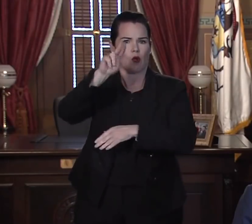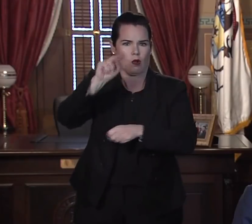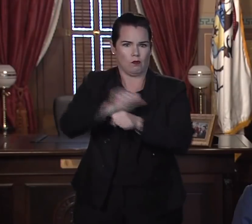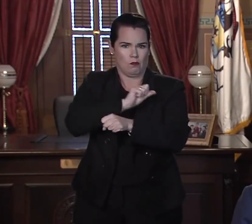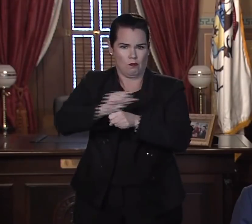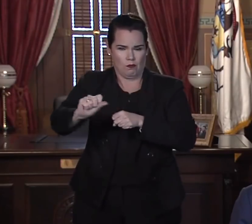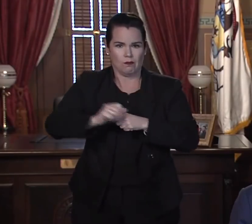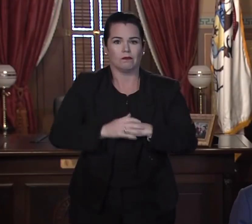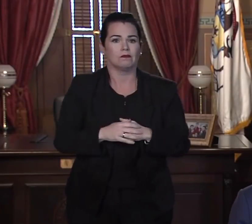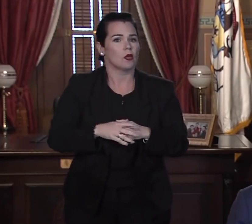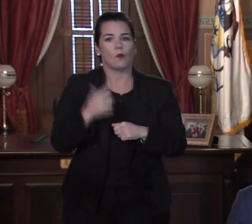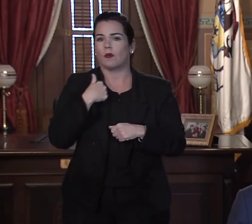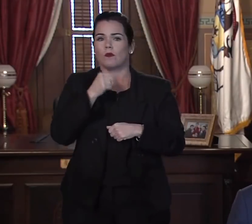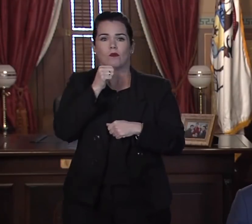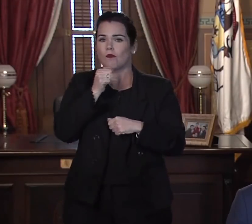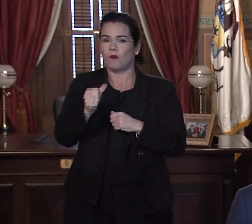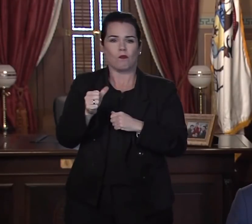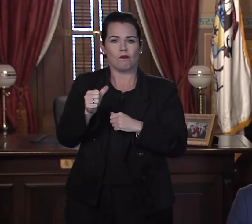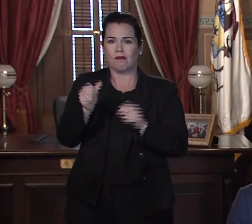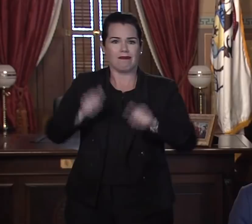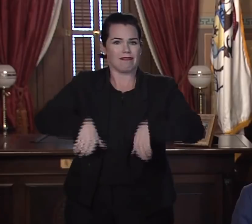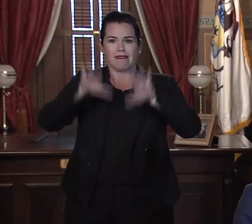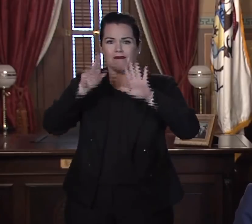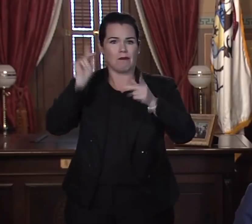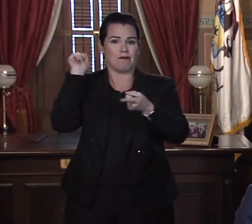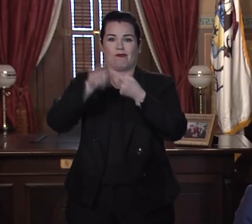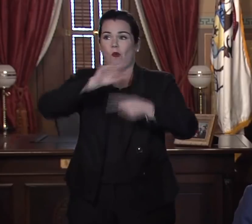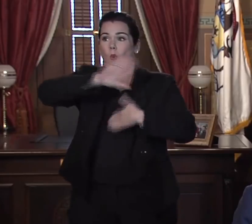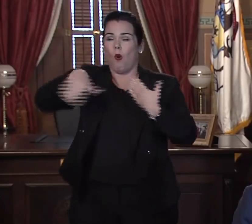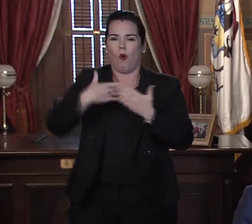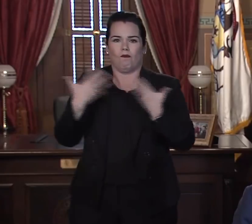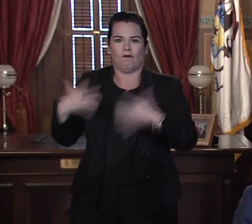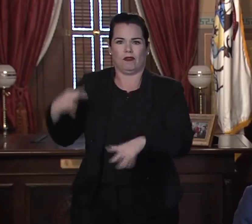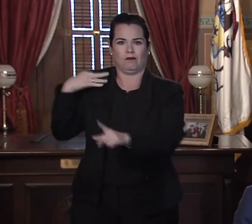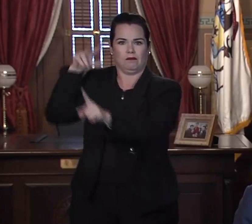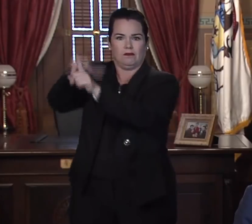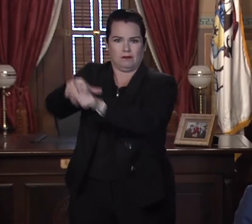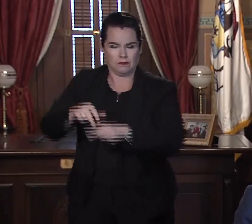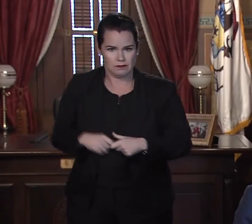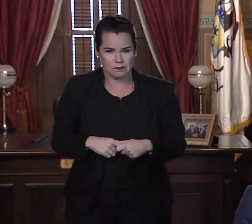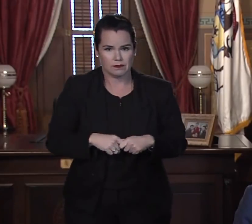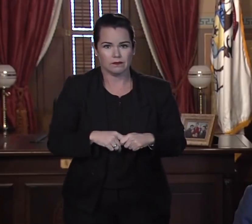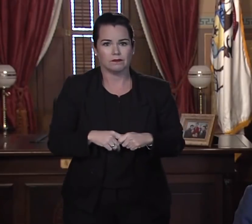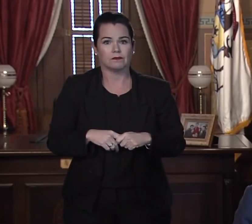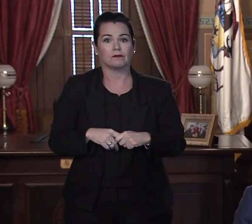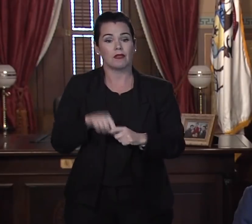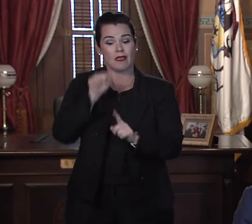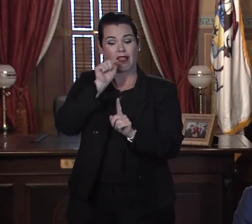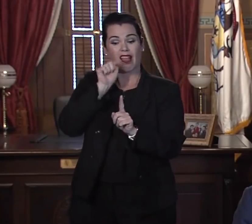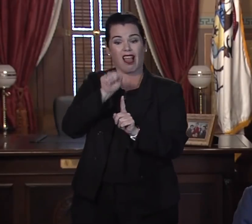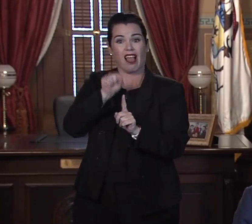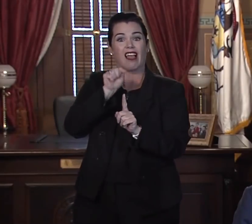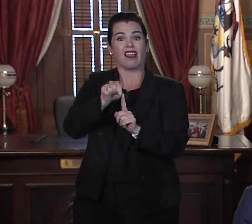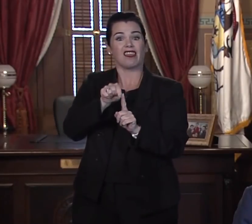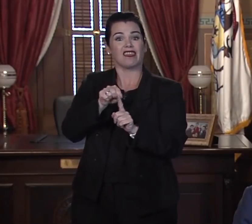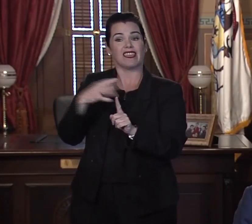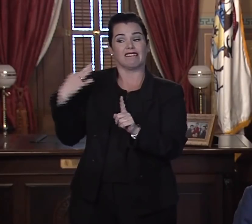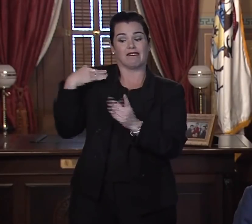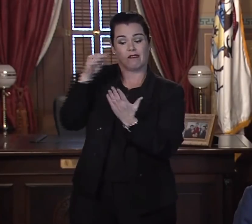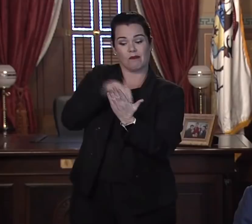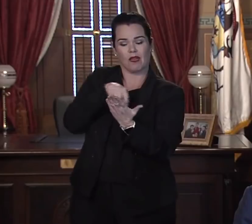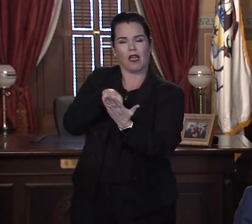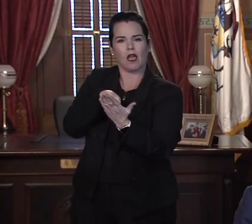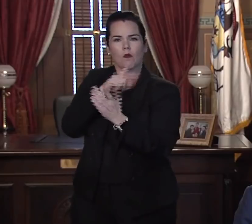everyone has done so. Claims are backdated to reflect the date on which a worker is laid off due